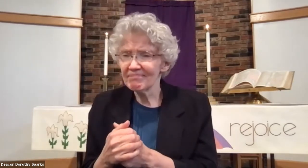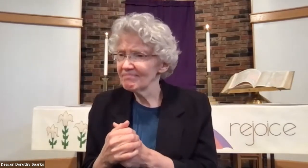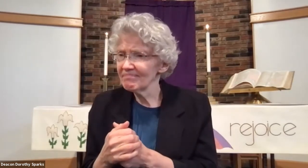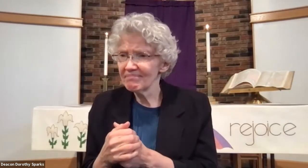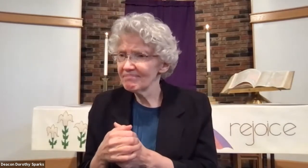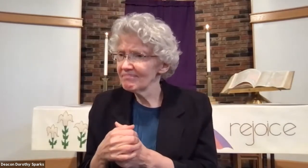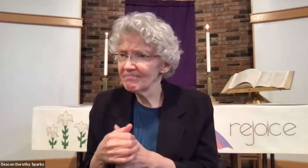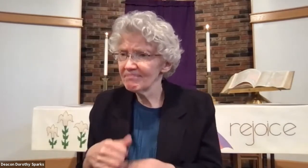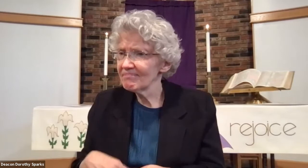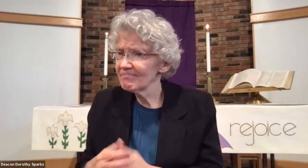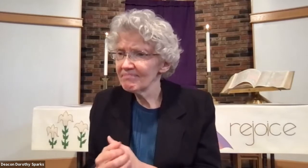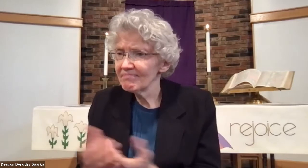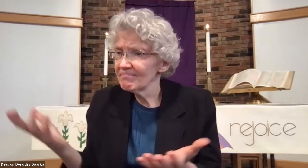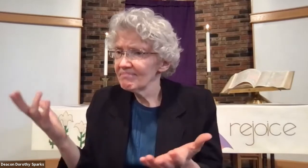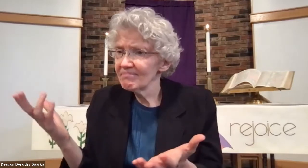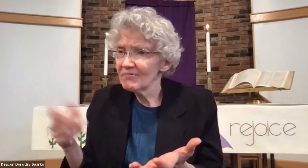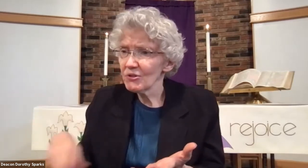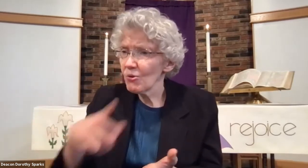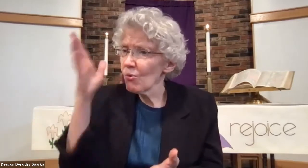Jesus said to them,